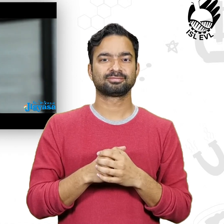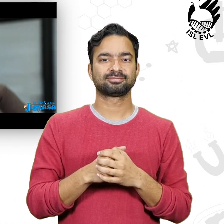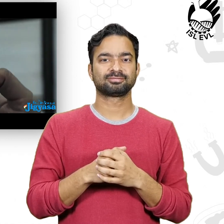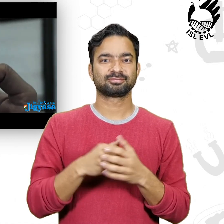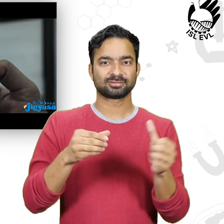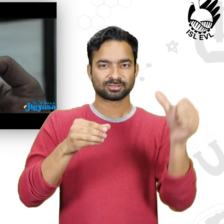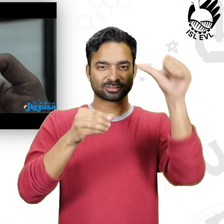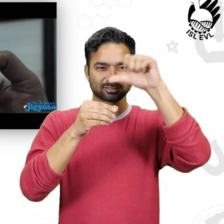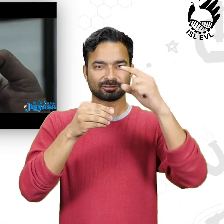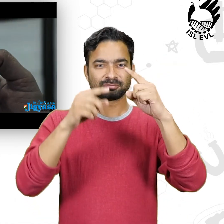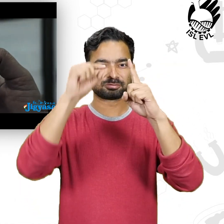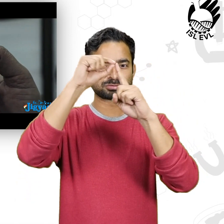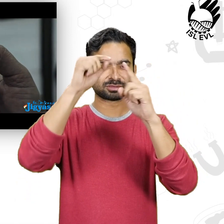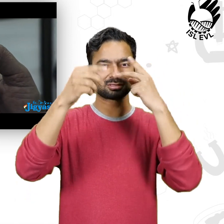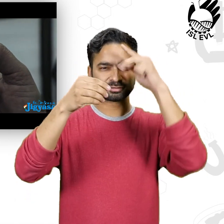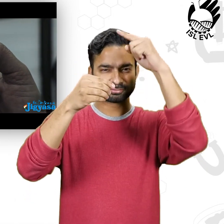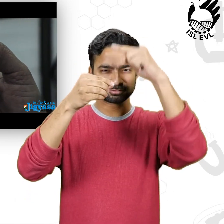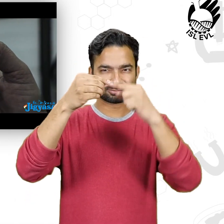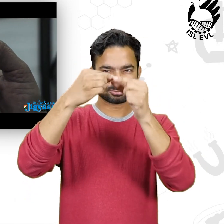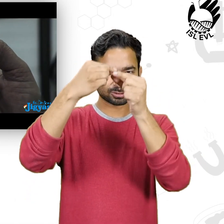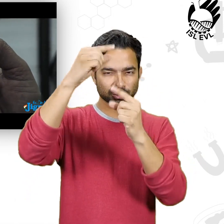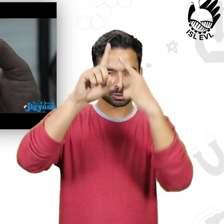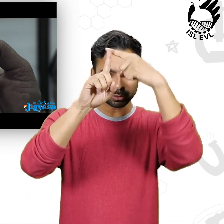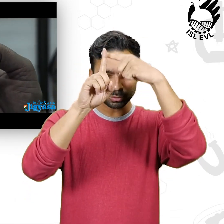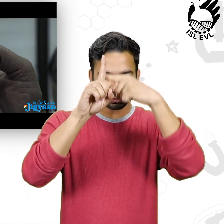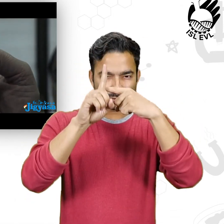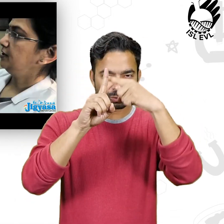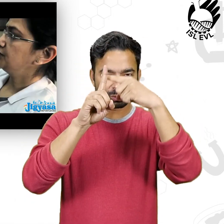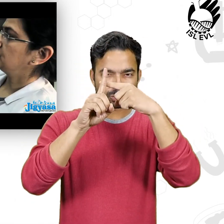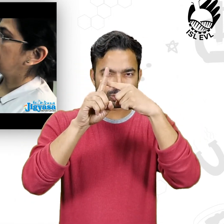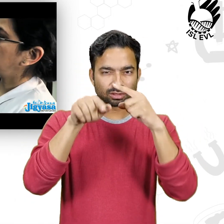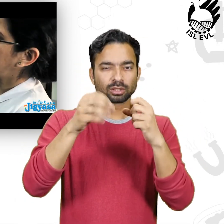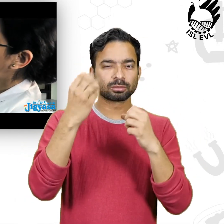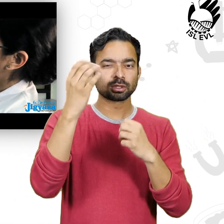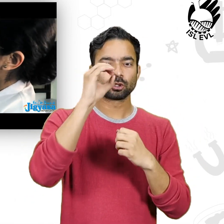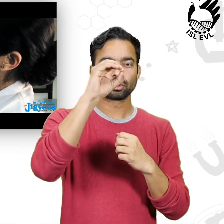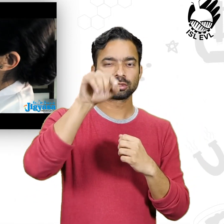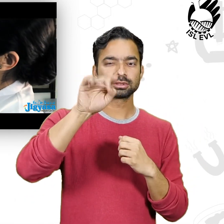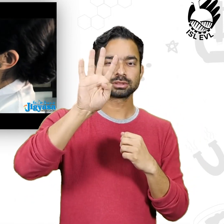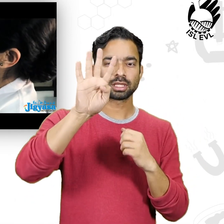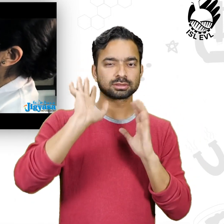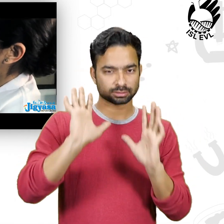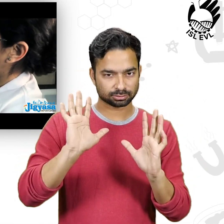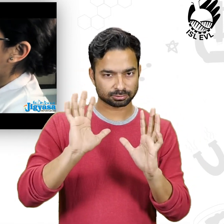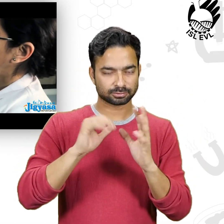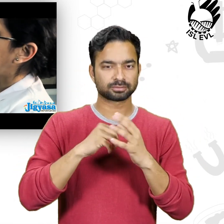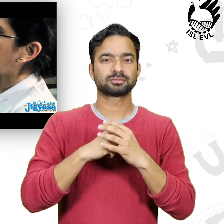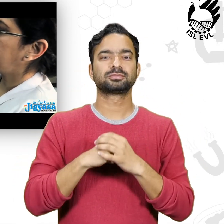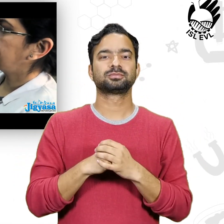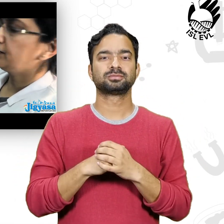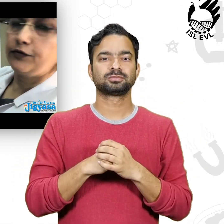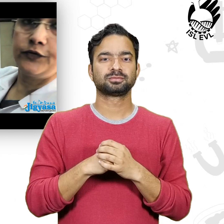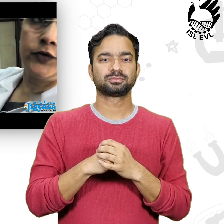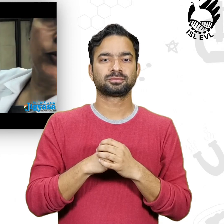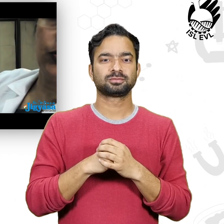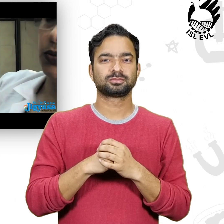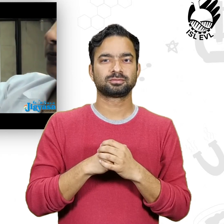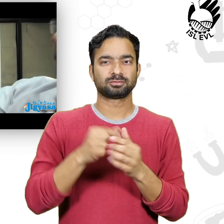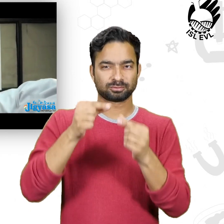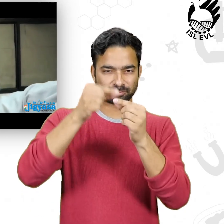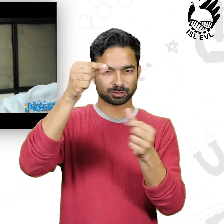Here we have to make sure that we have to read the lower meniscus. So the lower meniscus reading is